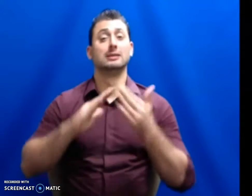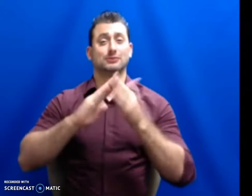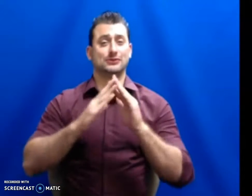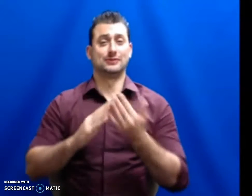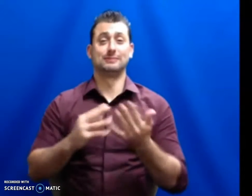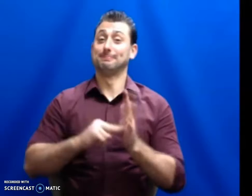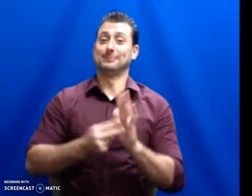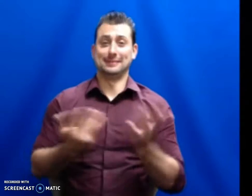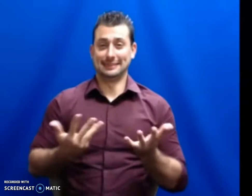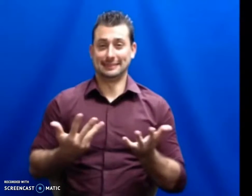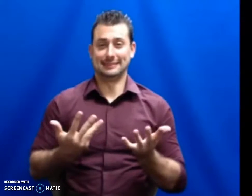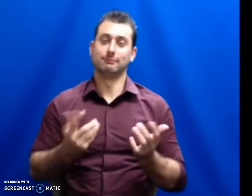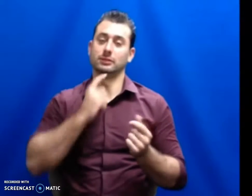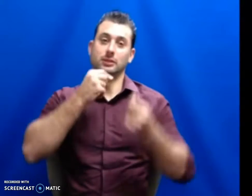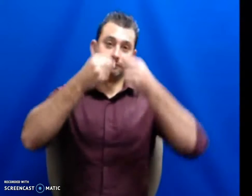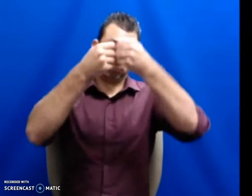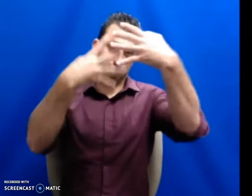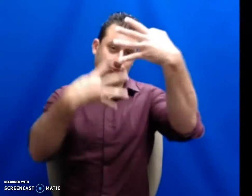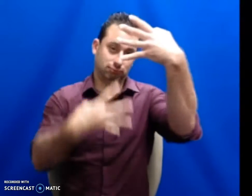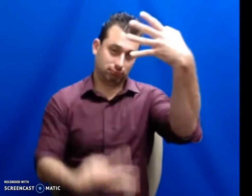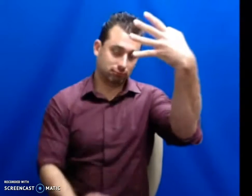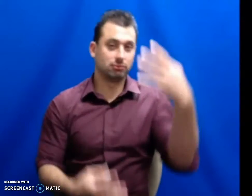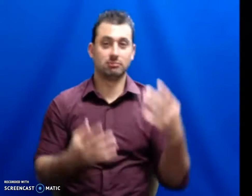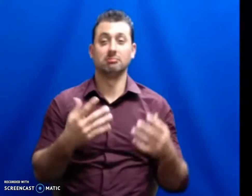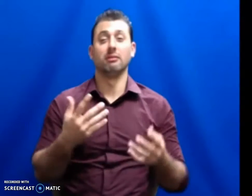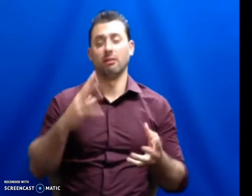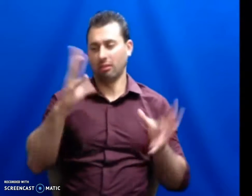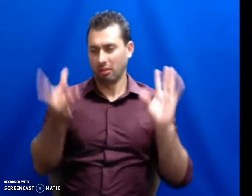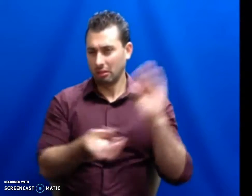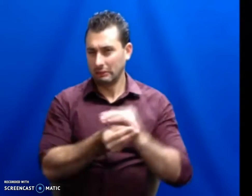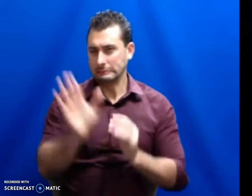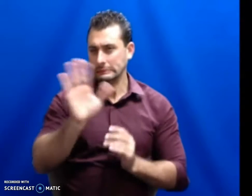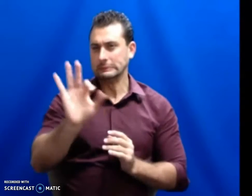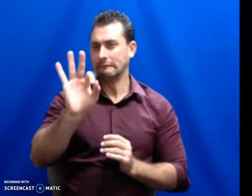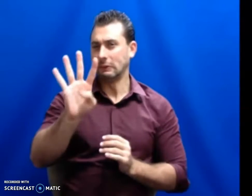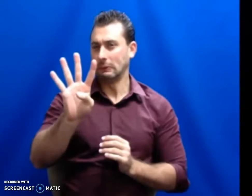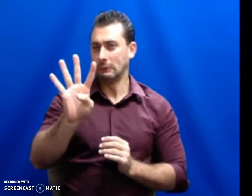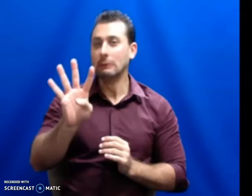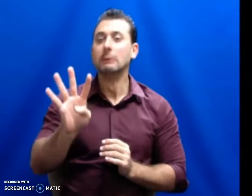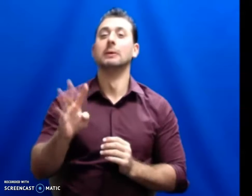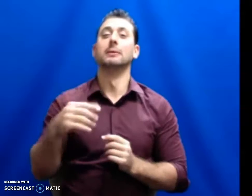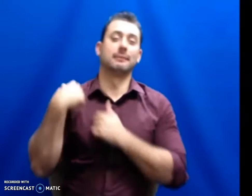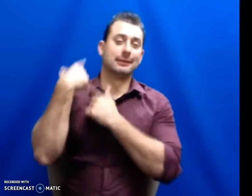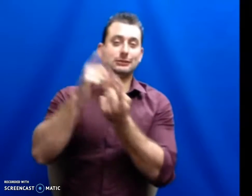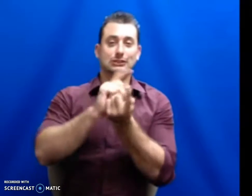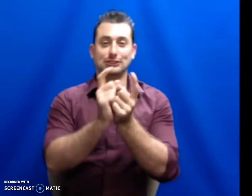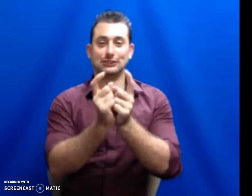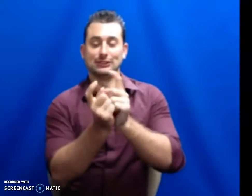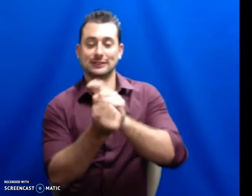So I'm going to talk about culture or community right now. So there's quite a few things that are involved with them, about